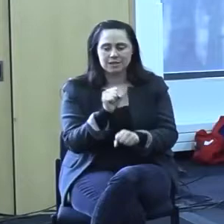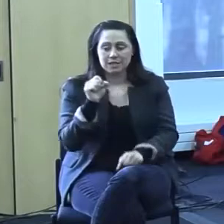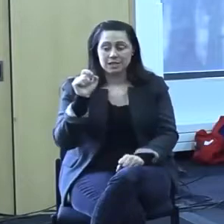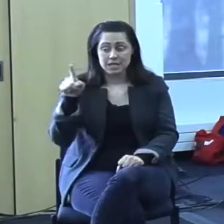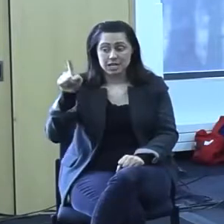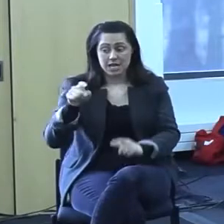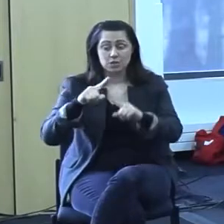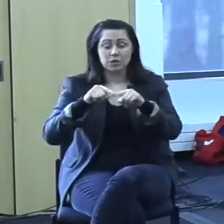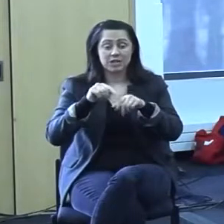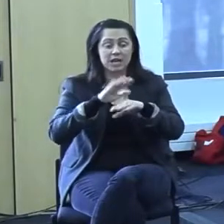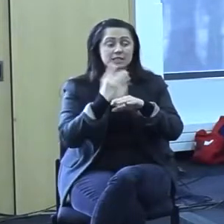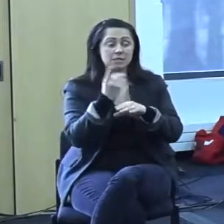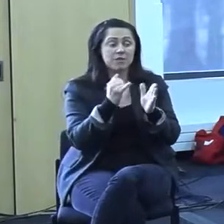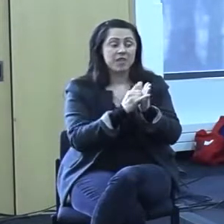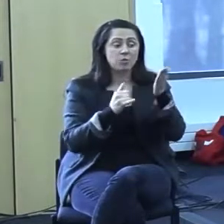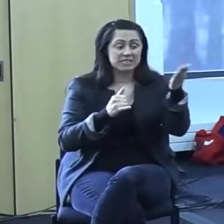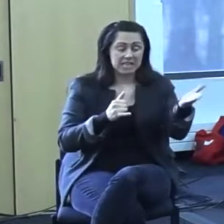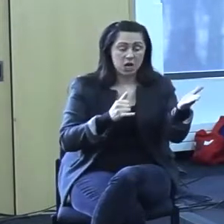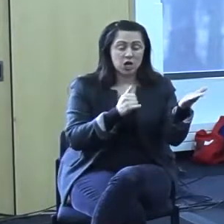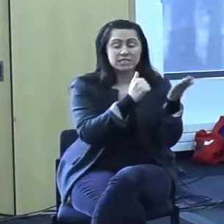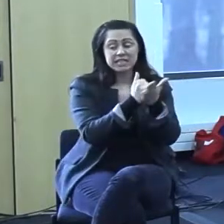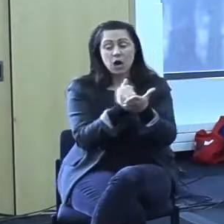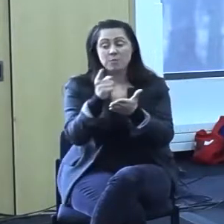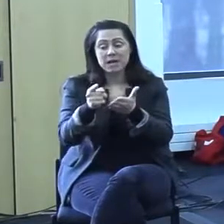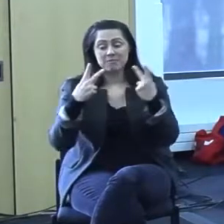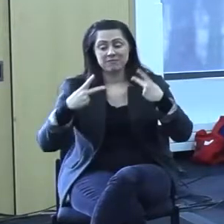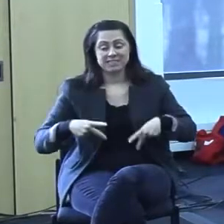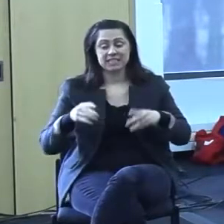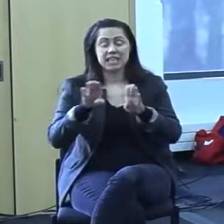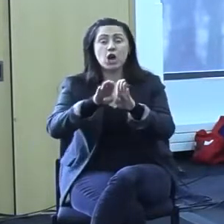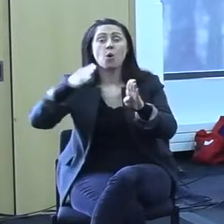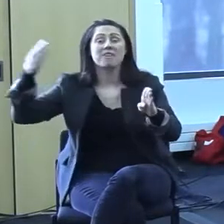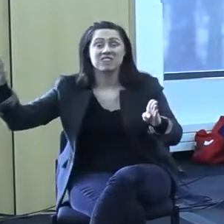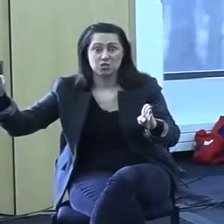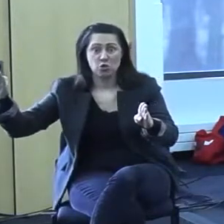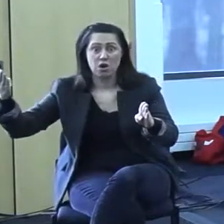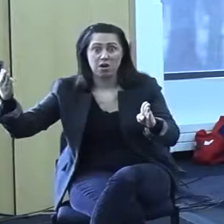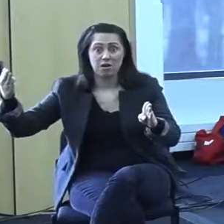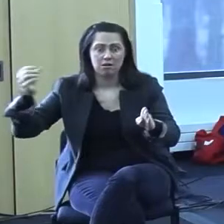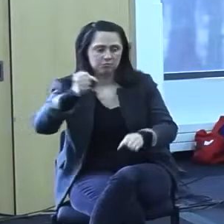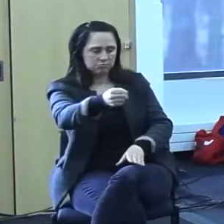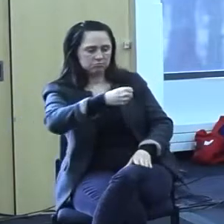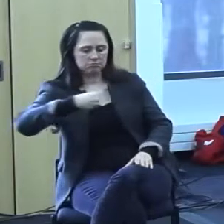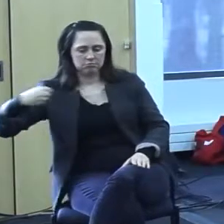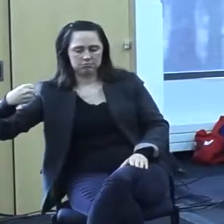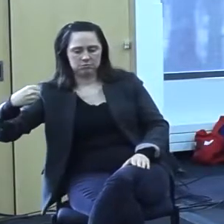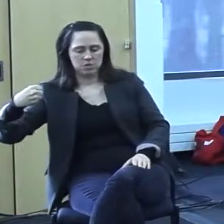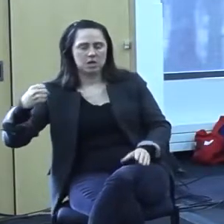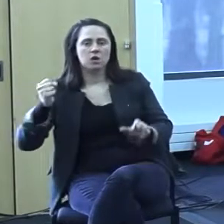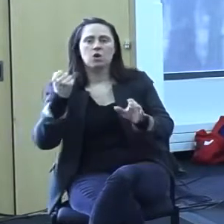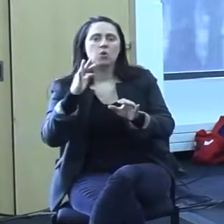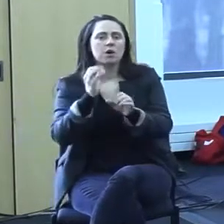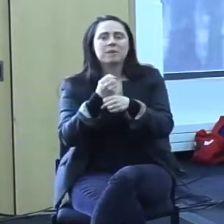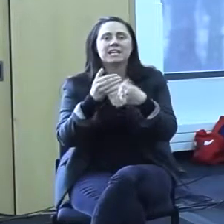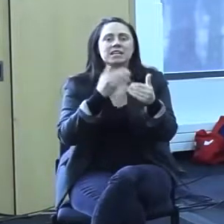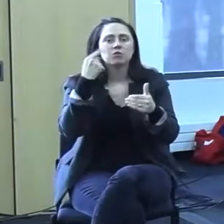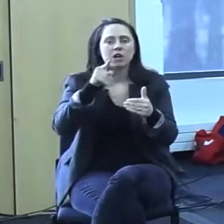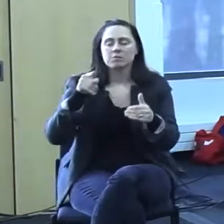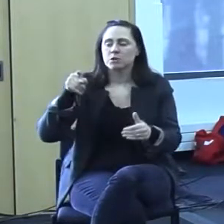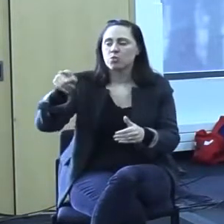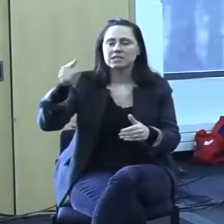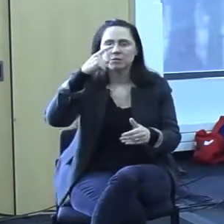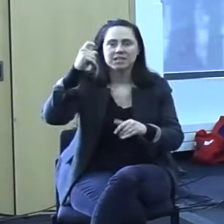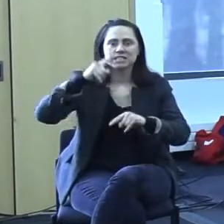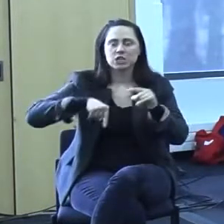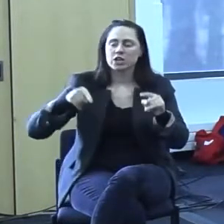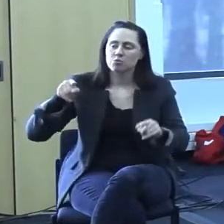to rely on somebody who was there to help him physically open the door or make it easier for him to press the button because he couldn't